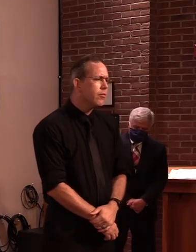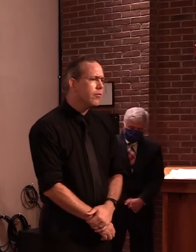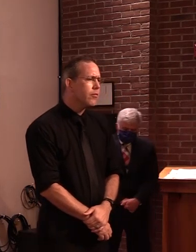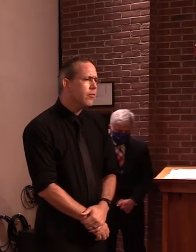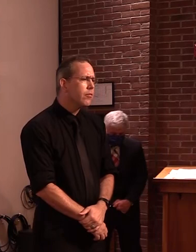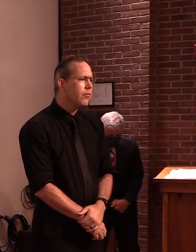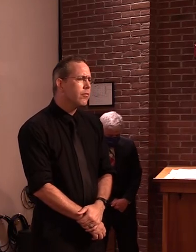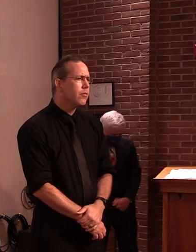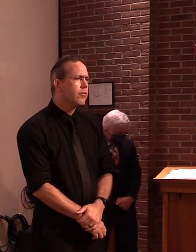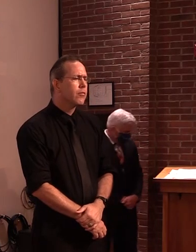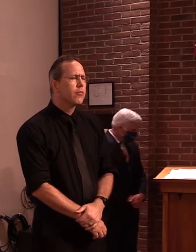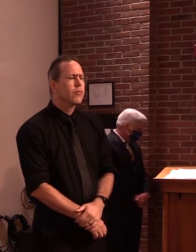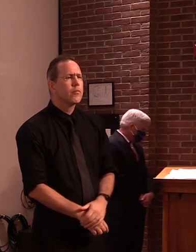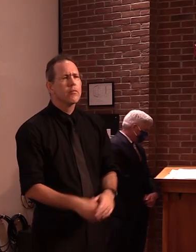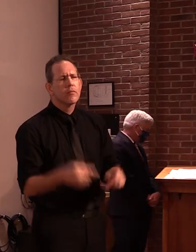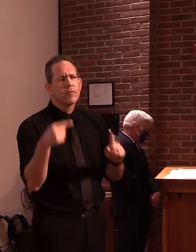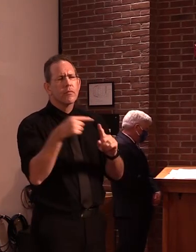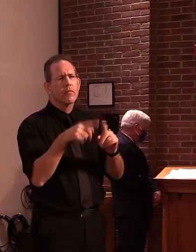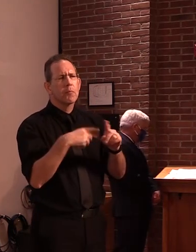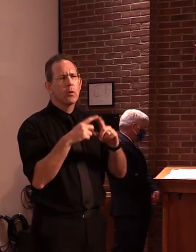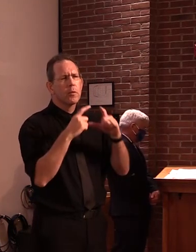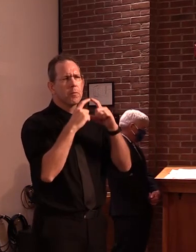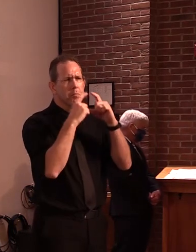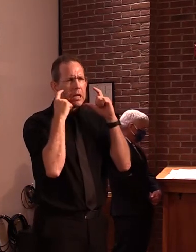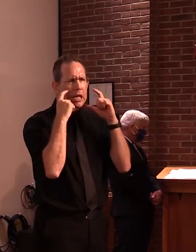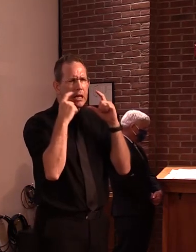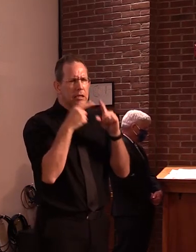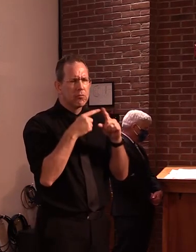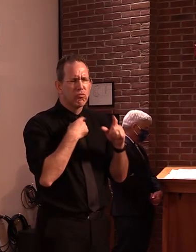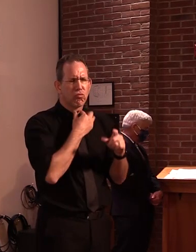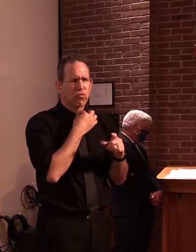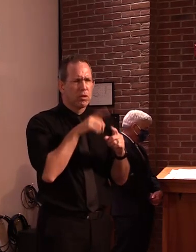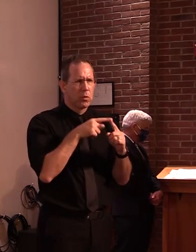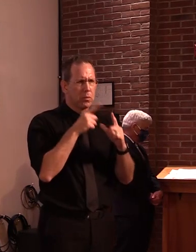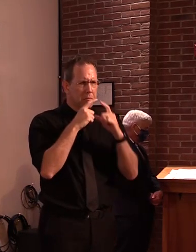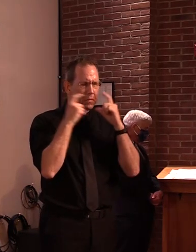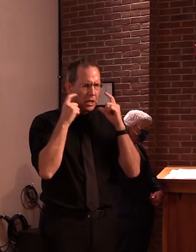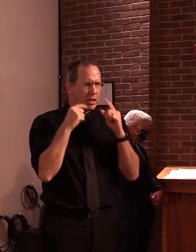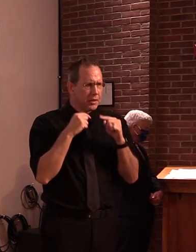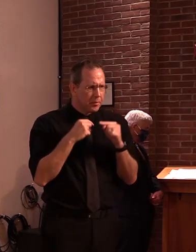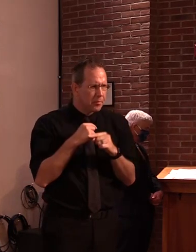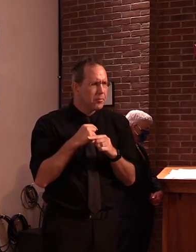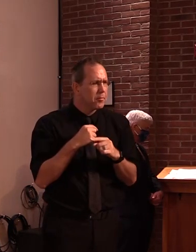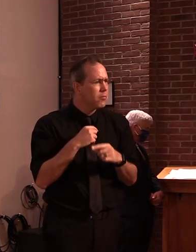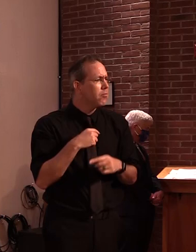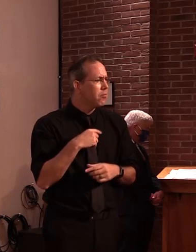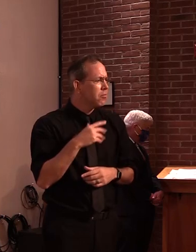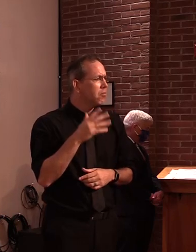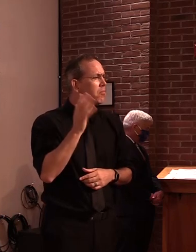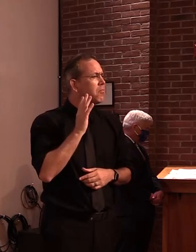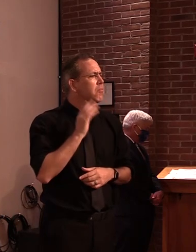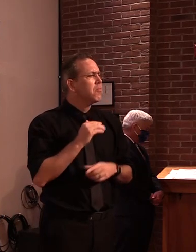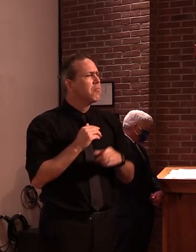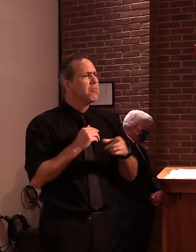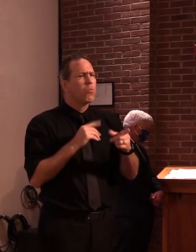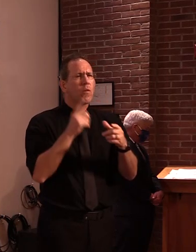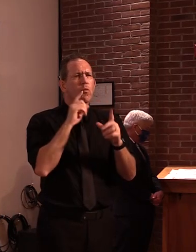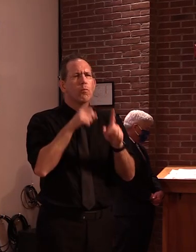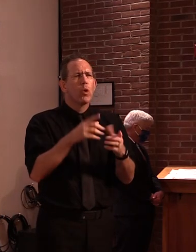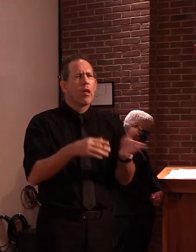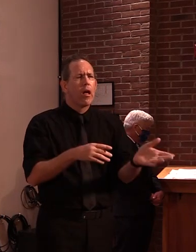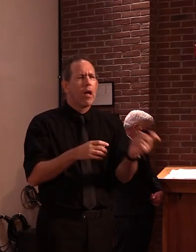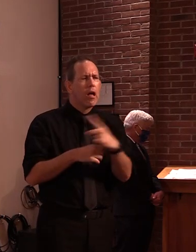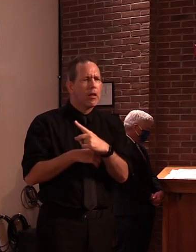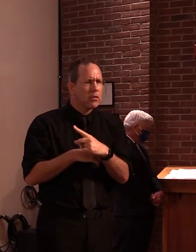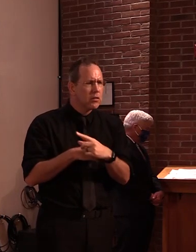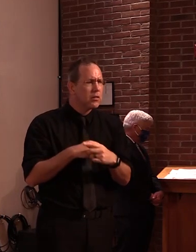Governor. Why did you say previously to Calvin's question that you'd leave it up to the prerogative of business